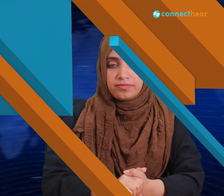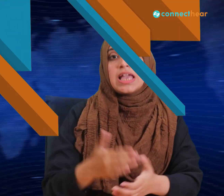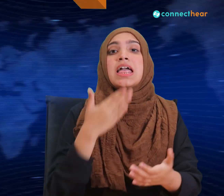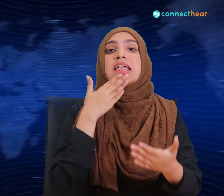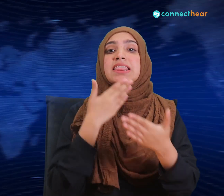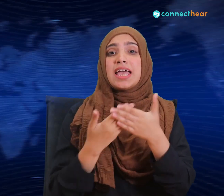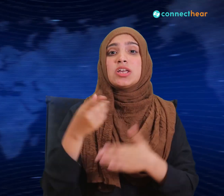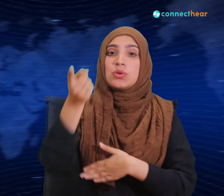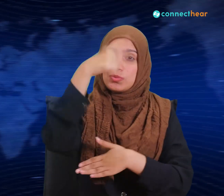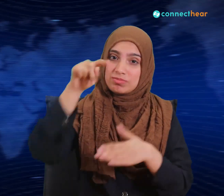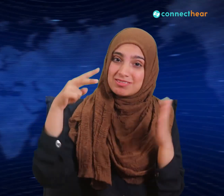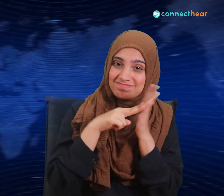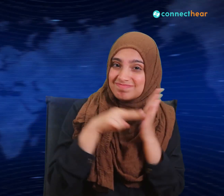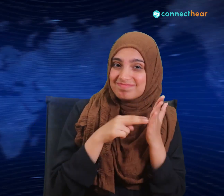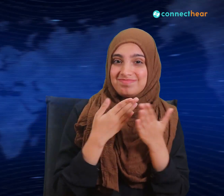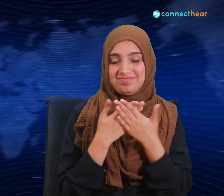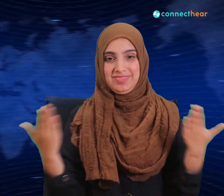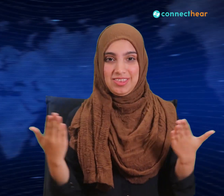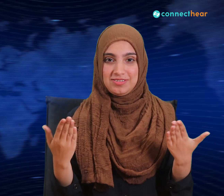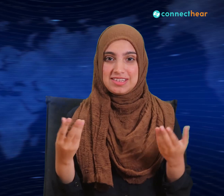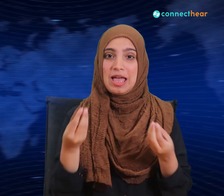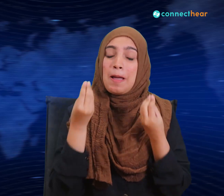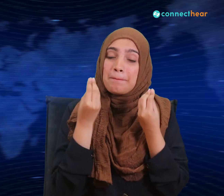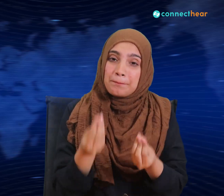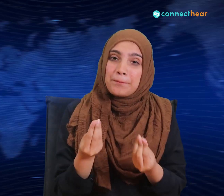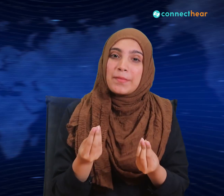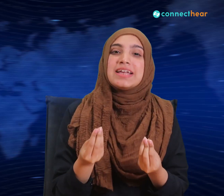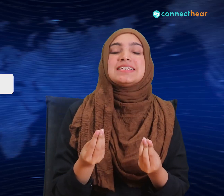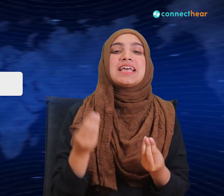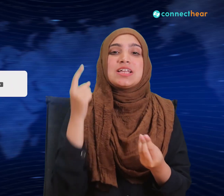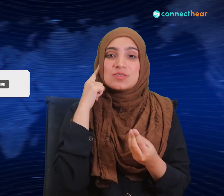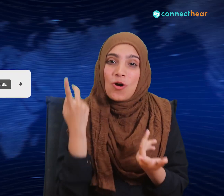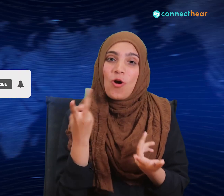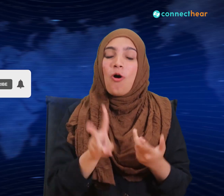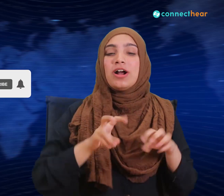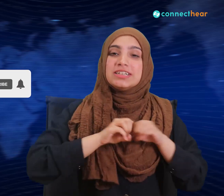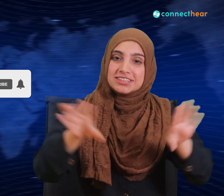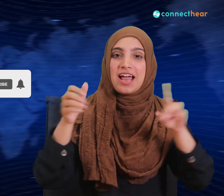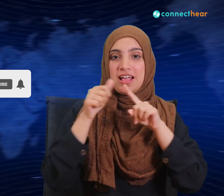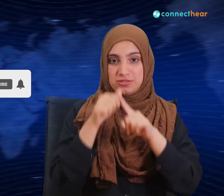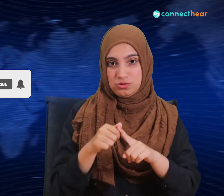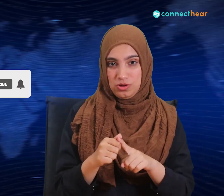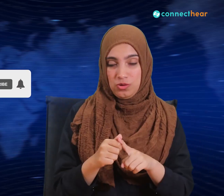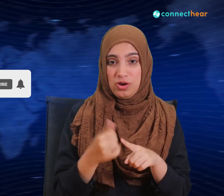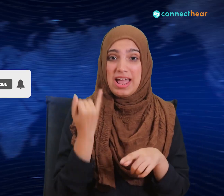Thank you for watching the news. Please listen and share with others. If you like the video,